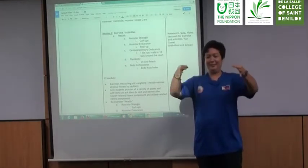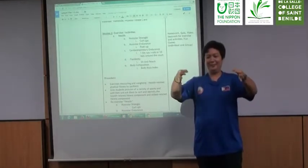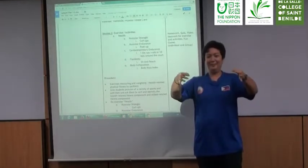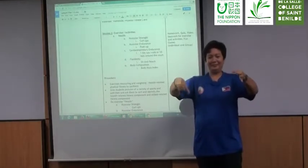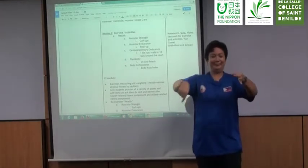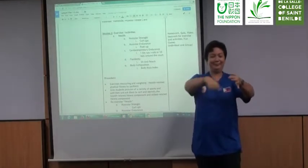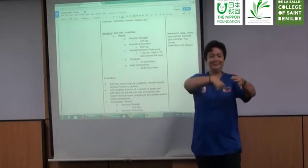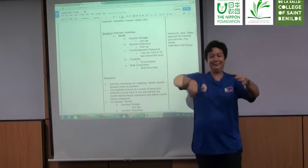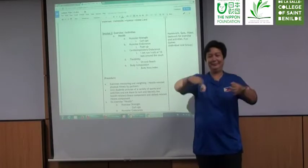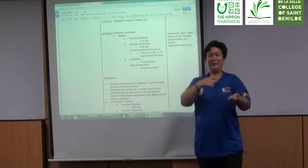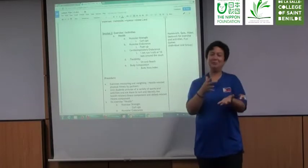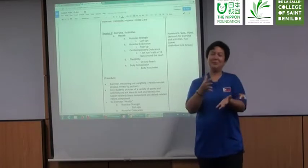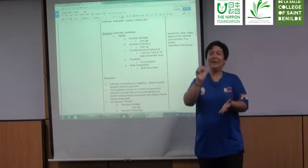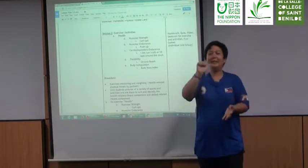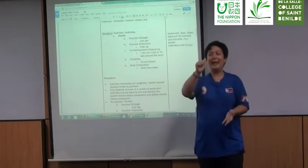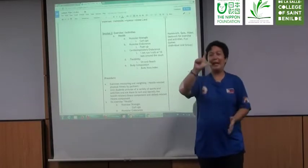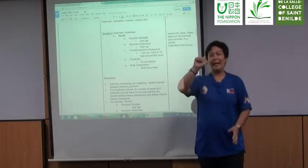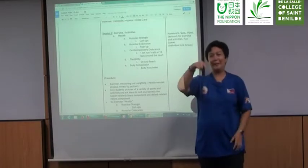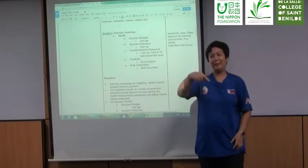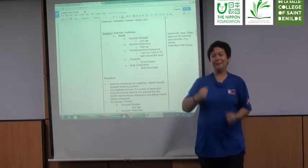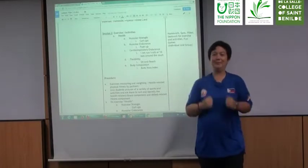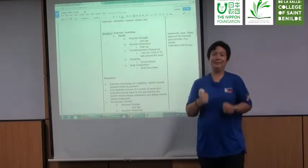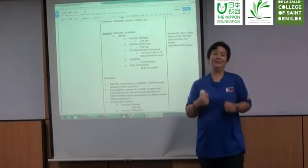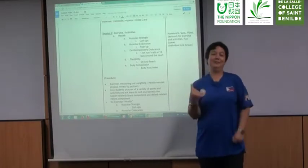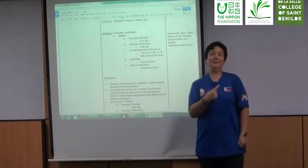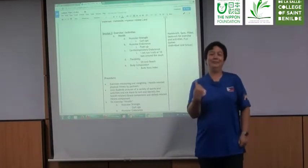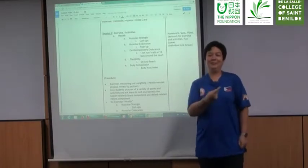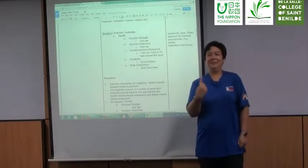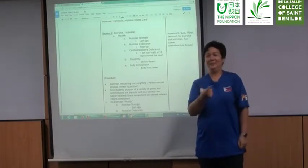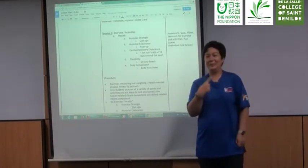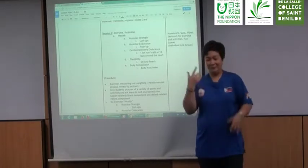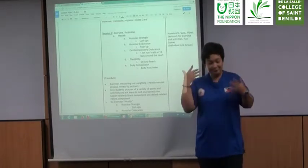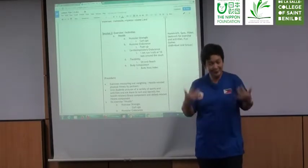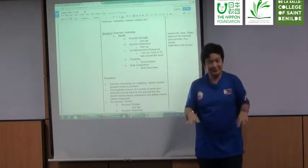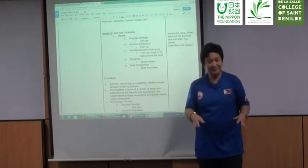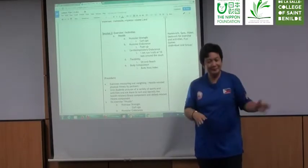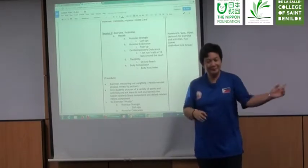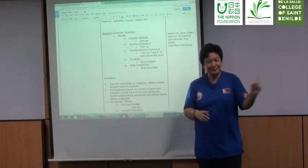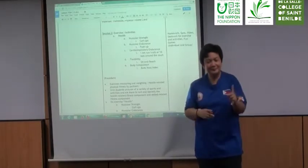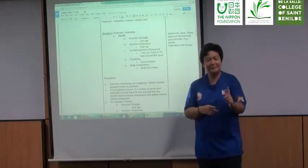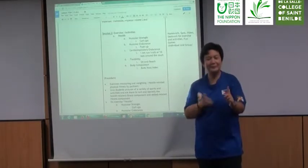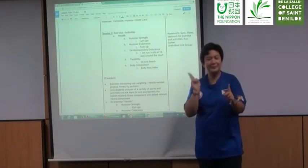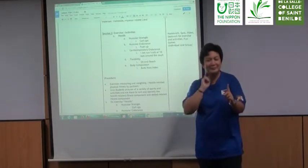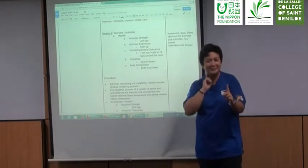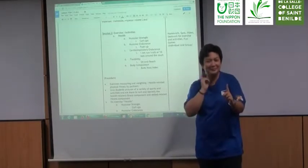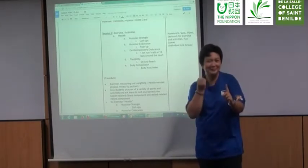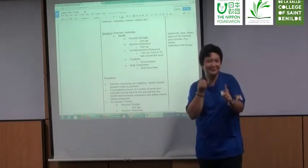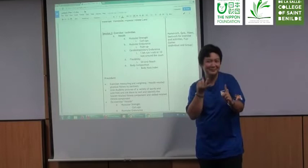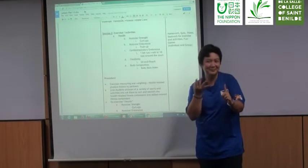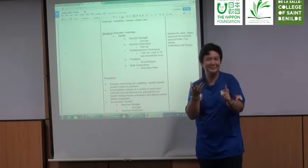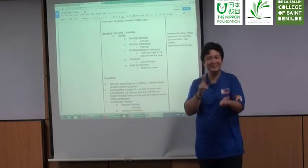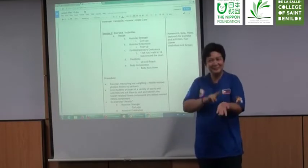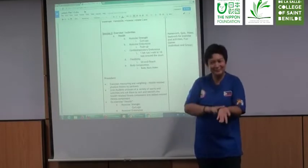We don't have an area or a track, maybe we have some support to